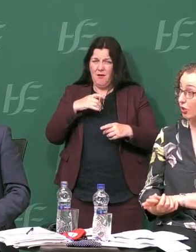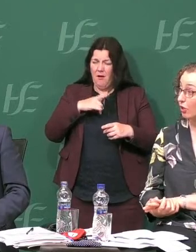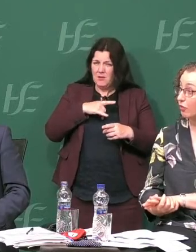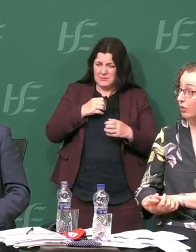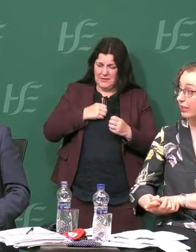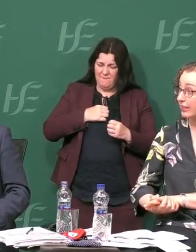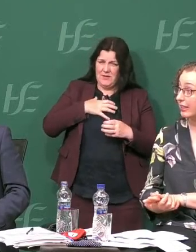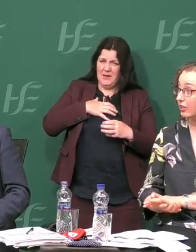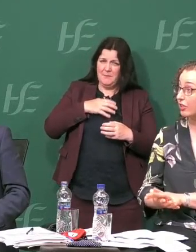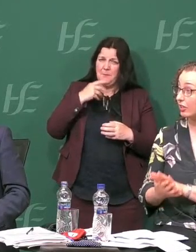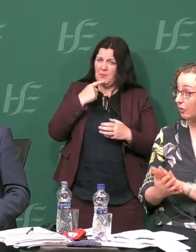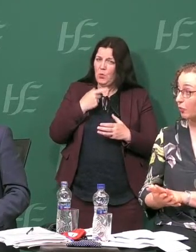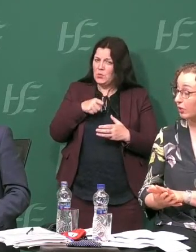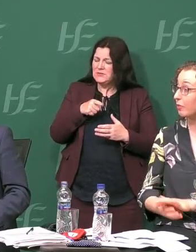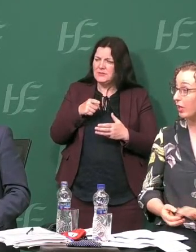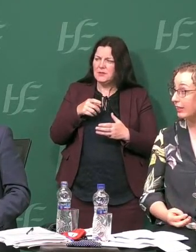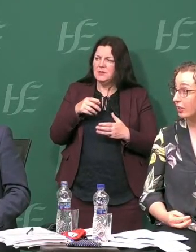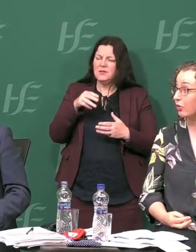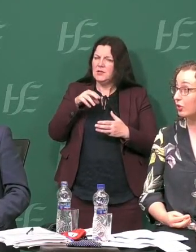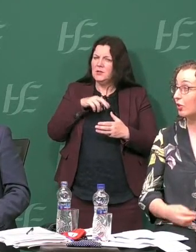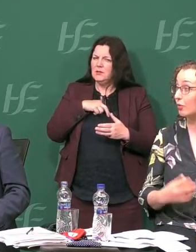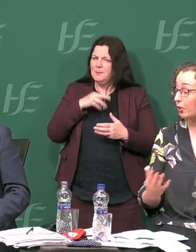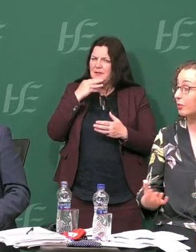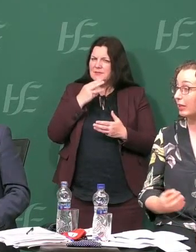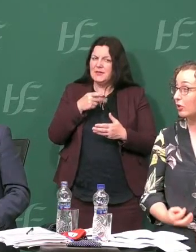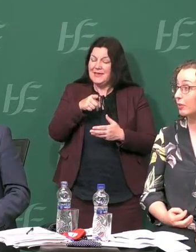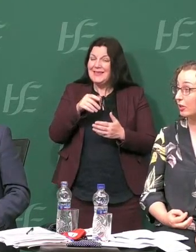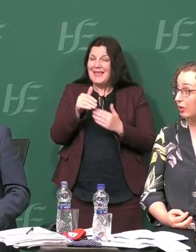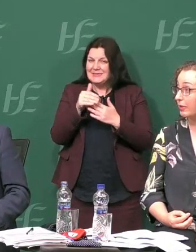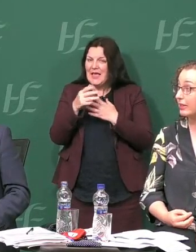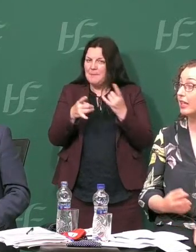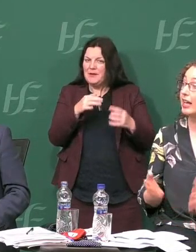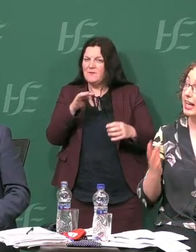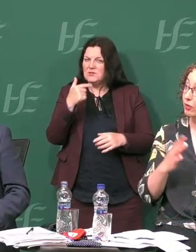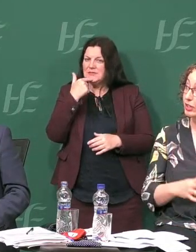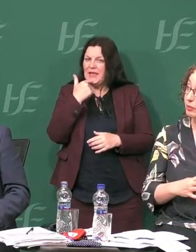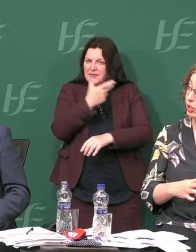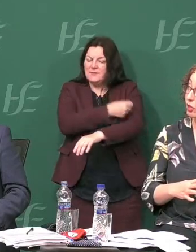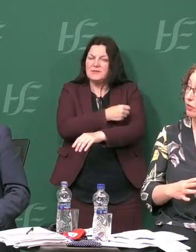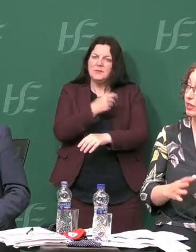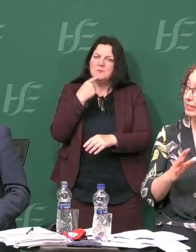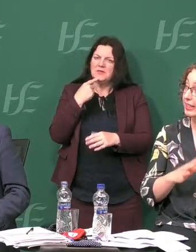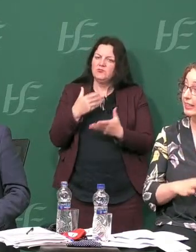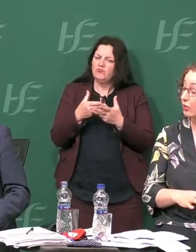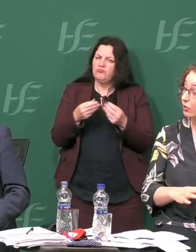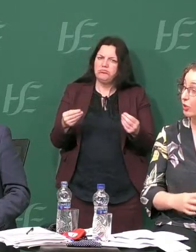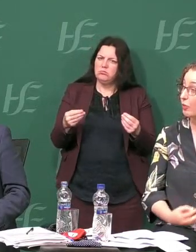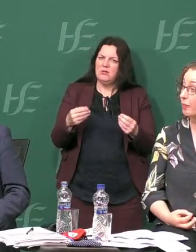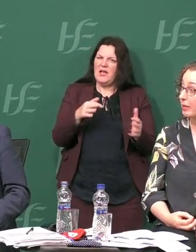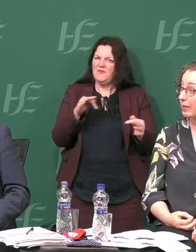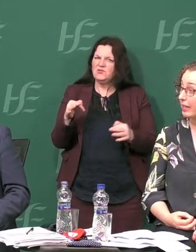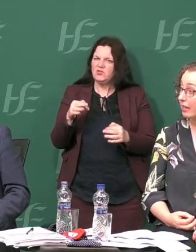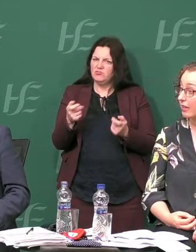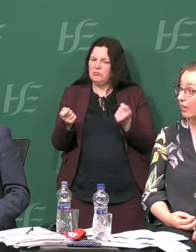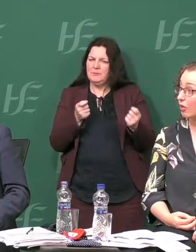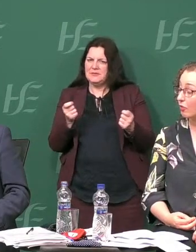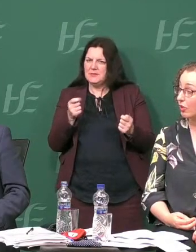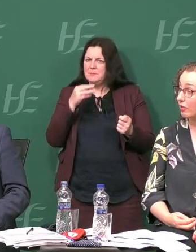does resolve. These conditions with some rest, they do resolve and possibly hospital treatment. And obviously we know COVID-19 disease also